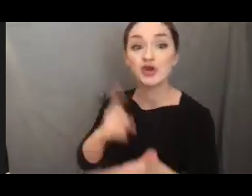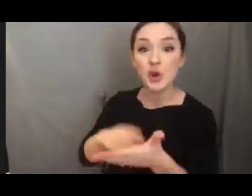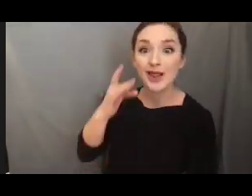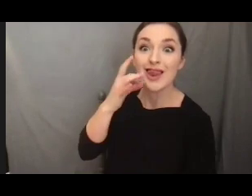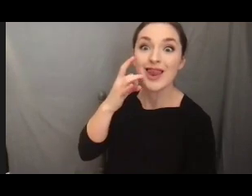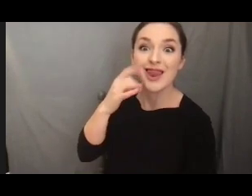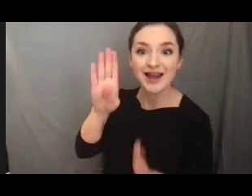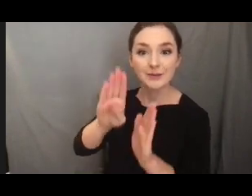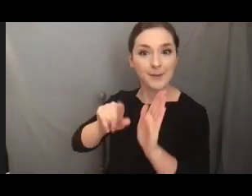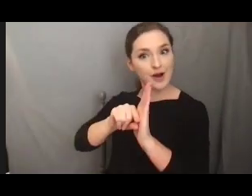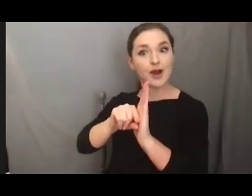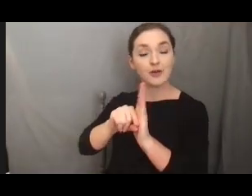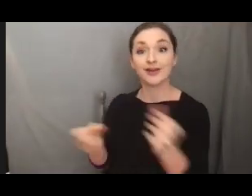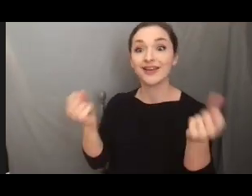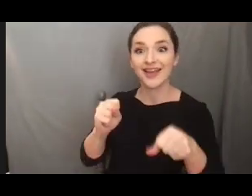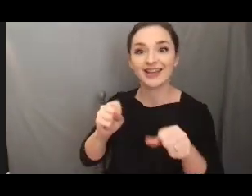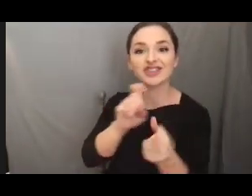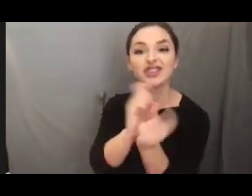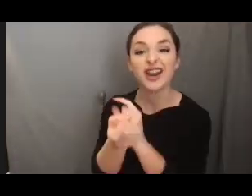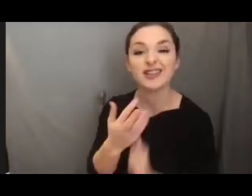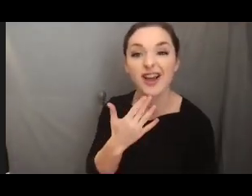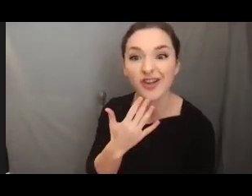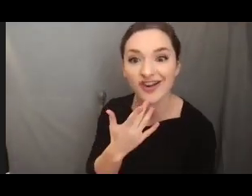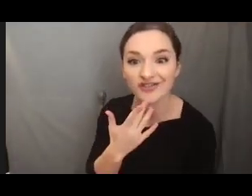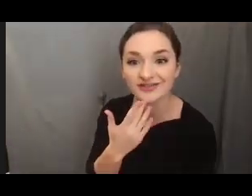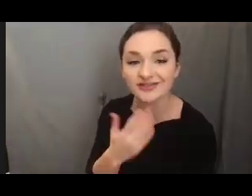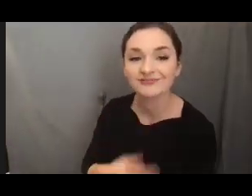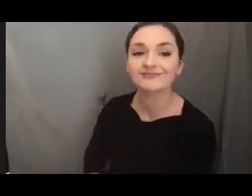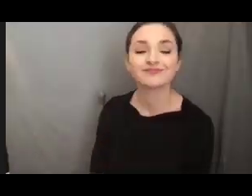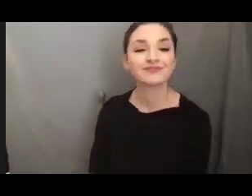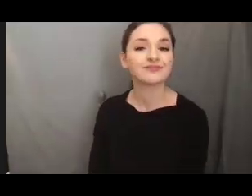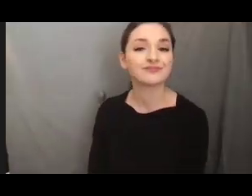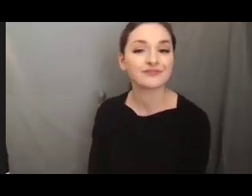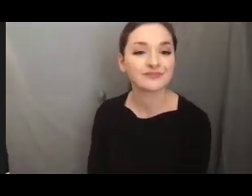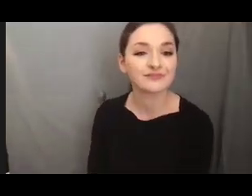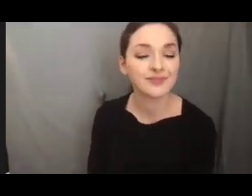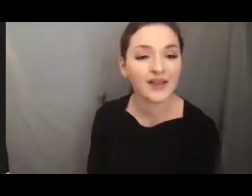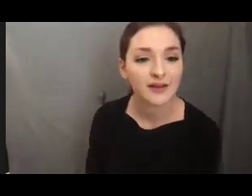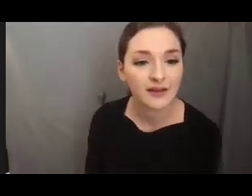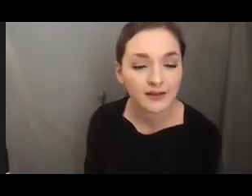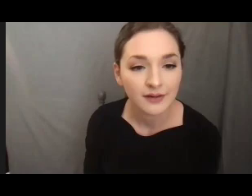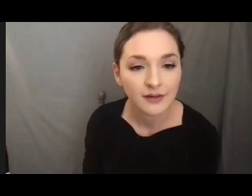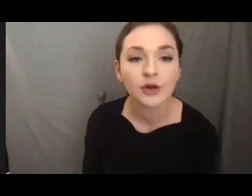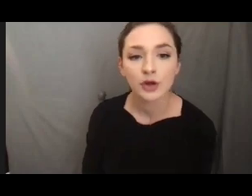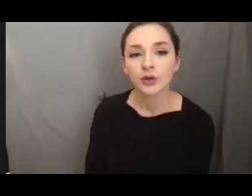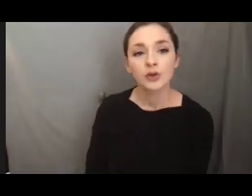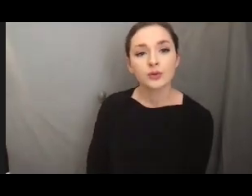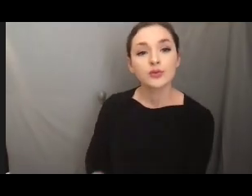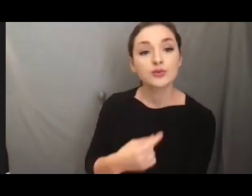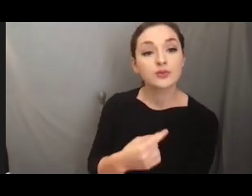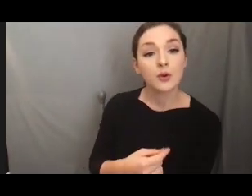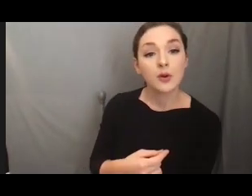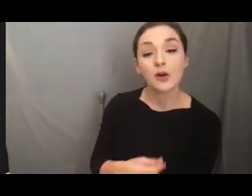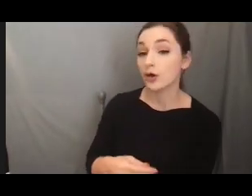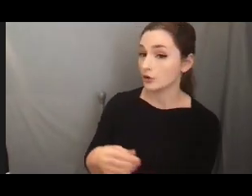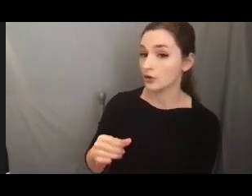yeah. We can change those lights to any color combination. So But no Memorial Day, beavers. they're gonna be red, white, and blue. Valentine's Day, they're all